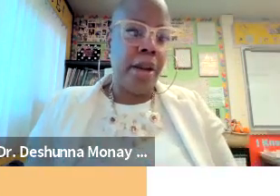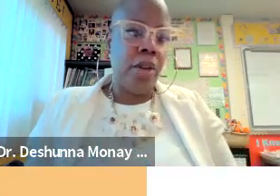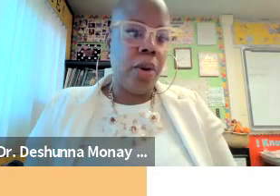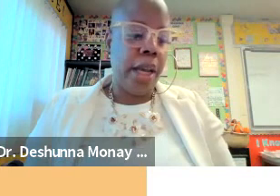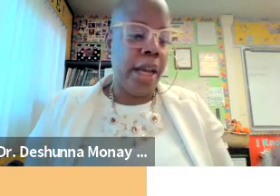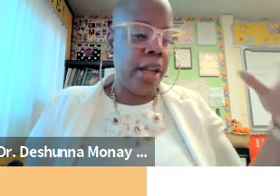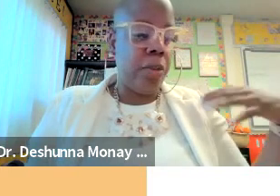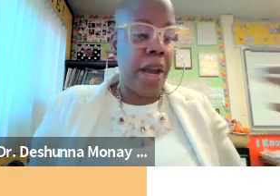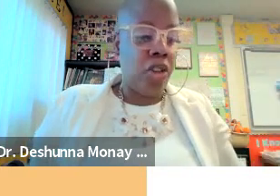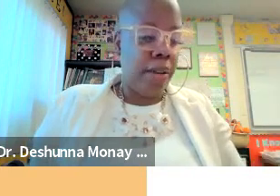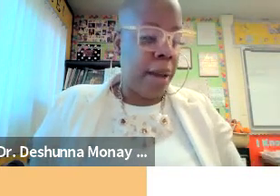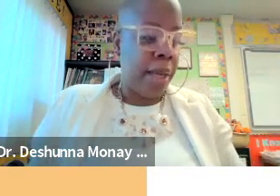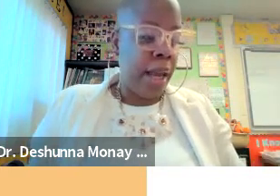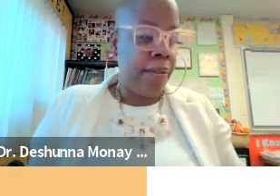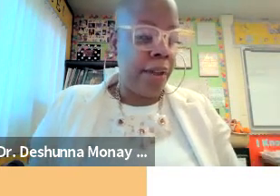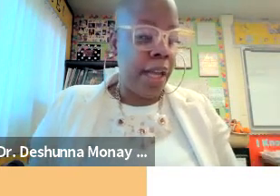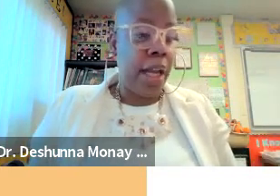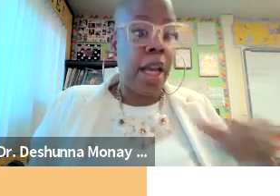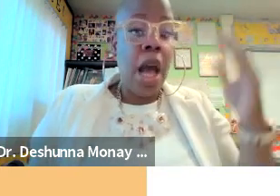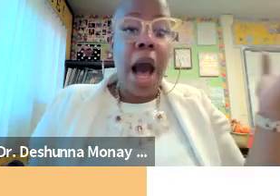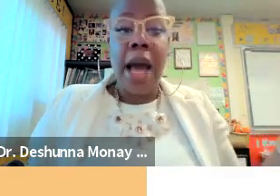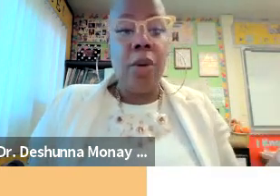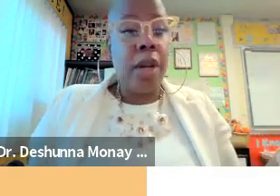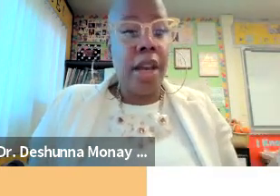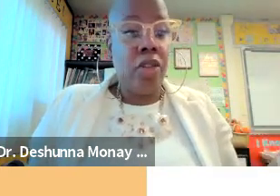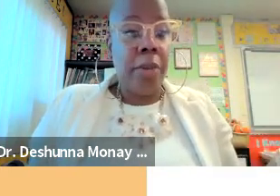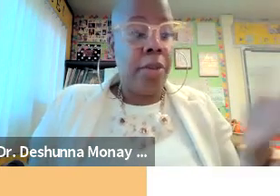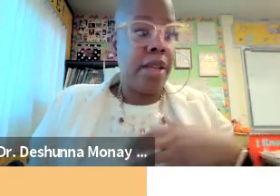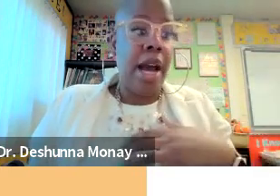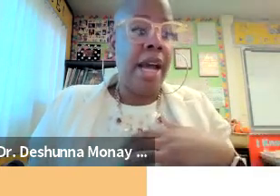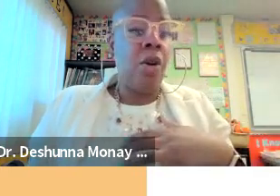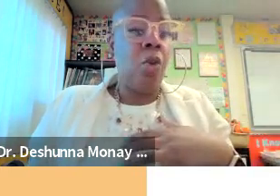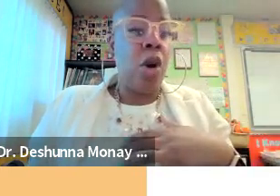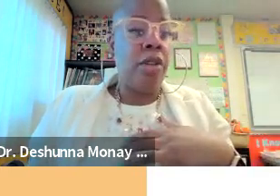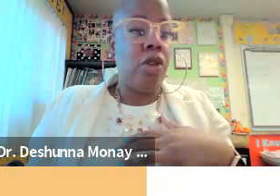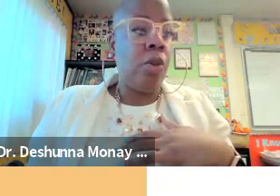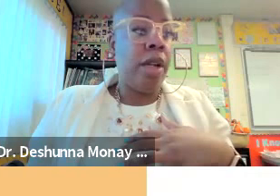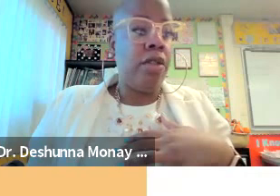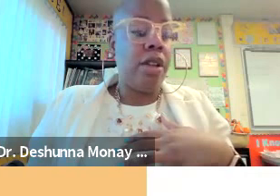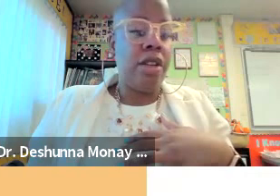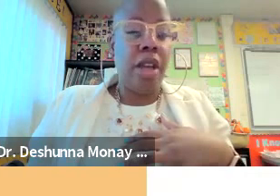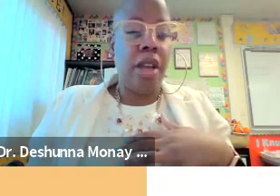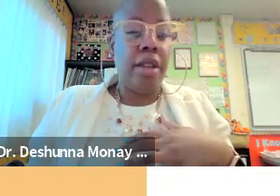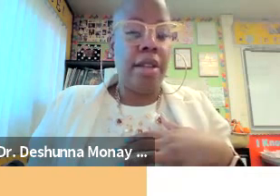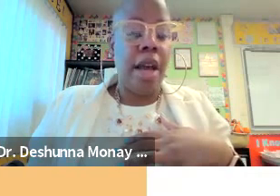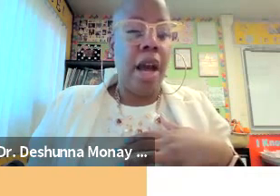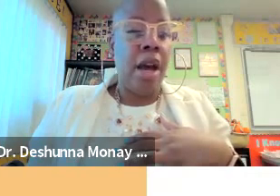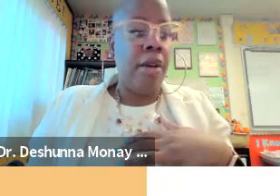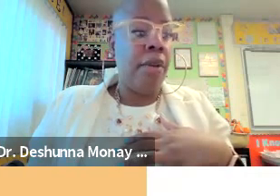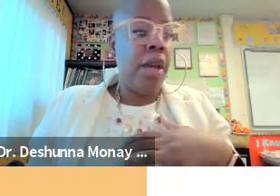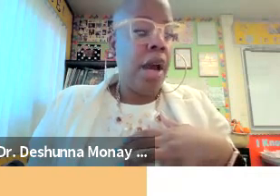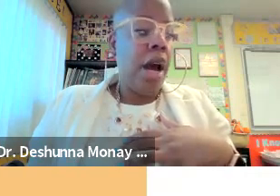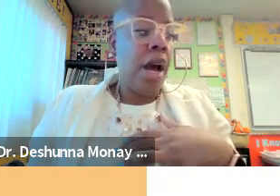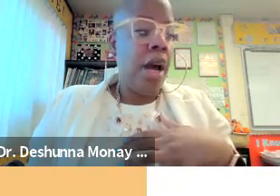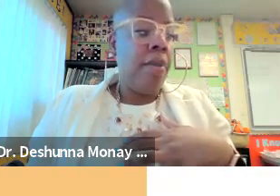I'm paranoid. And especially if I'm gang affiliated, I don't want to catch the bus because I don't want to run into the chances